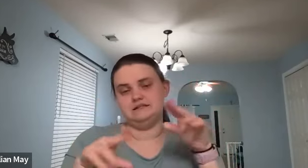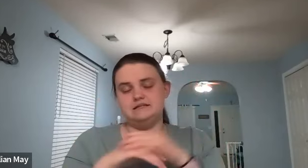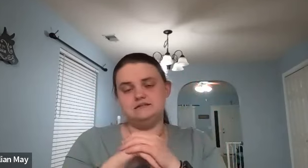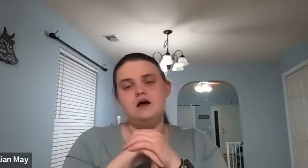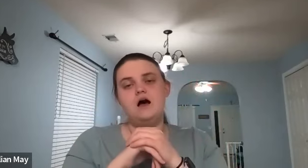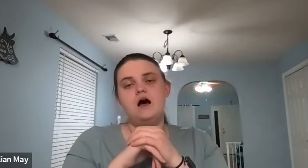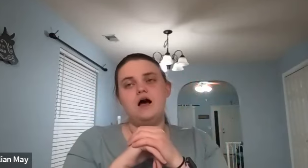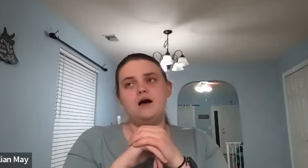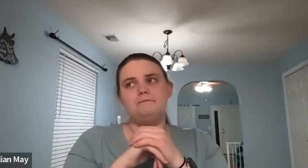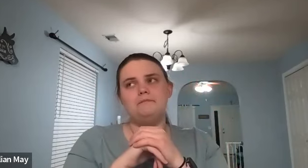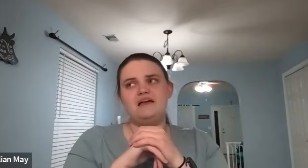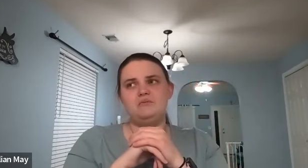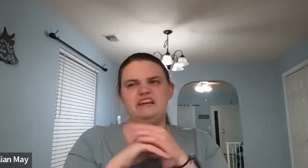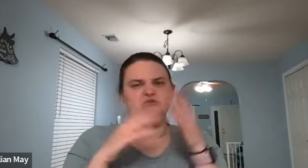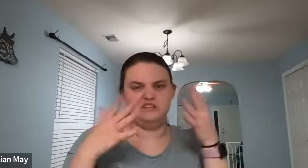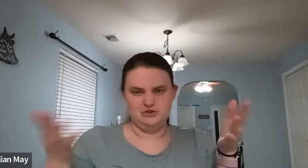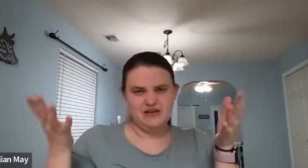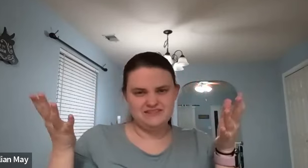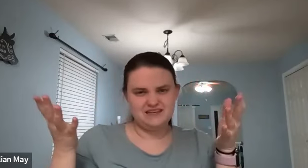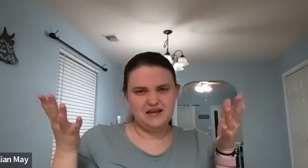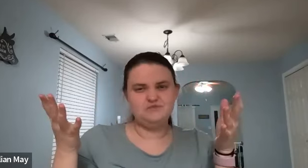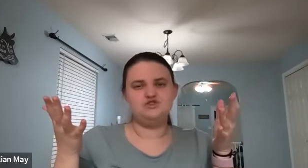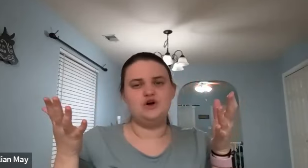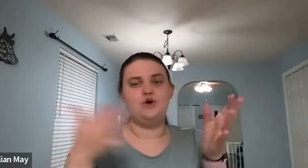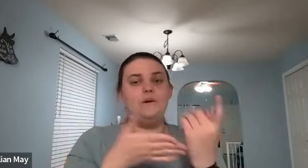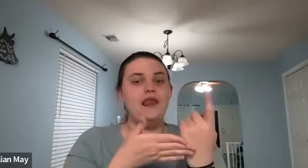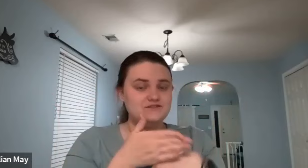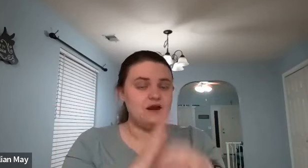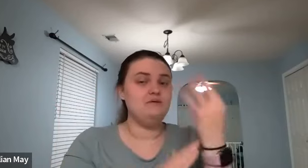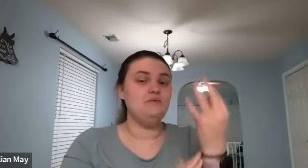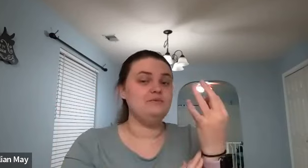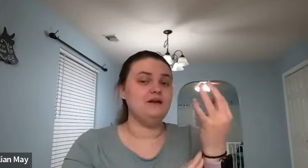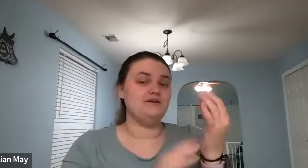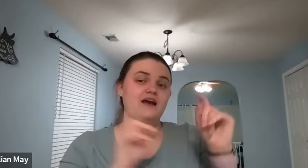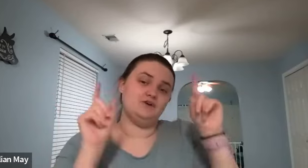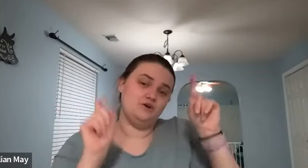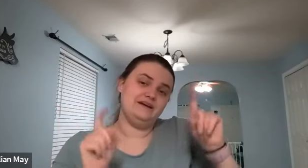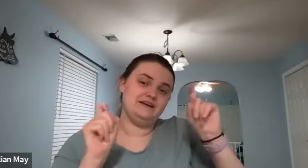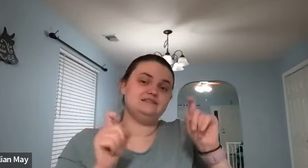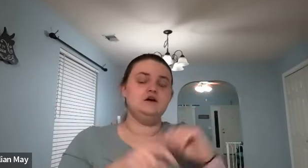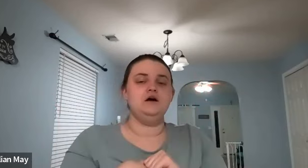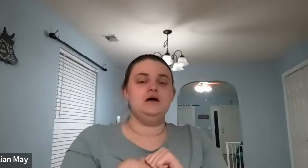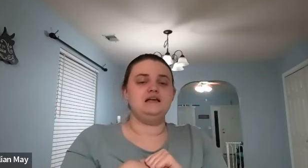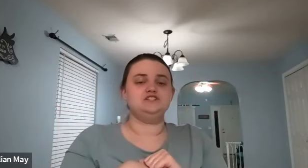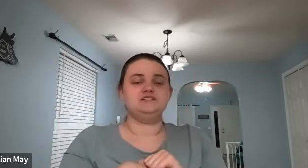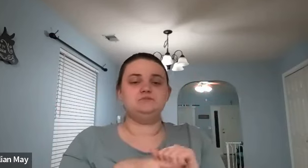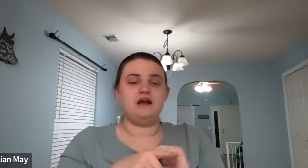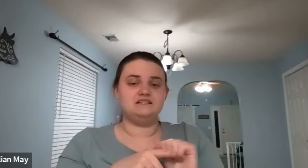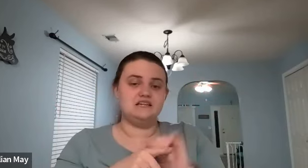test. And we didn't really do that this time. So next Friday will be our kind of our quiz. It's just to practice like our